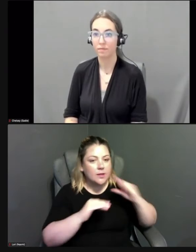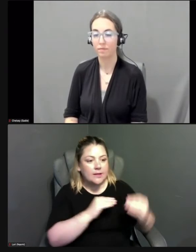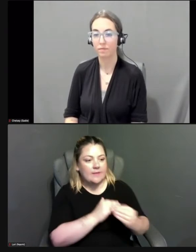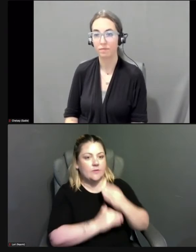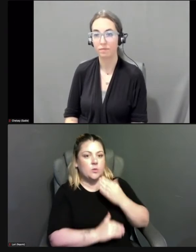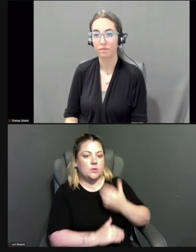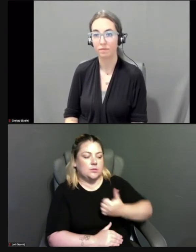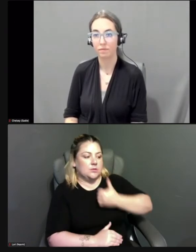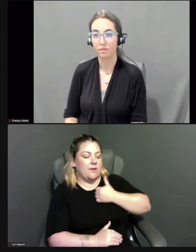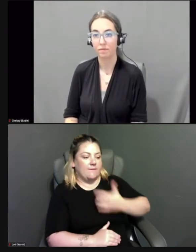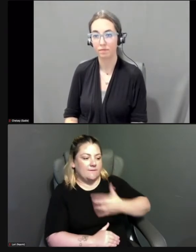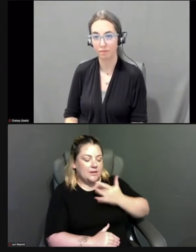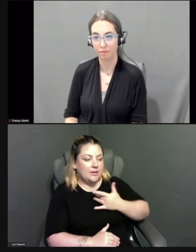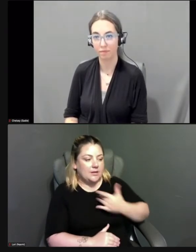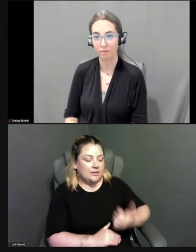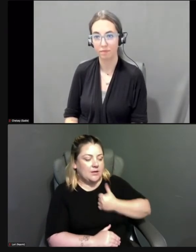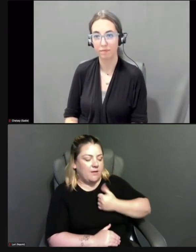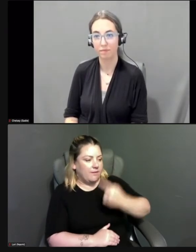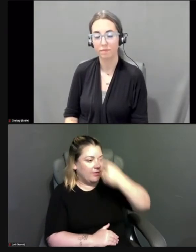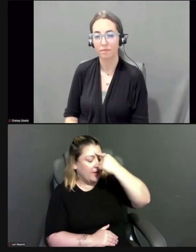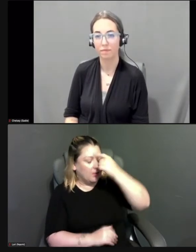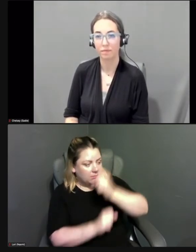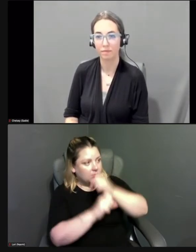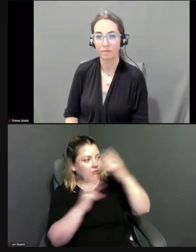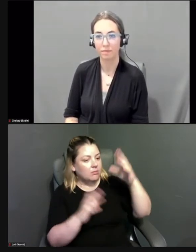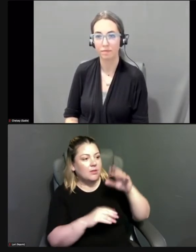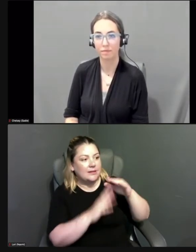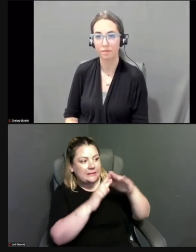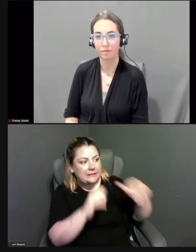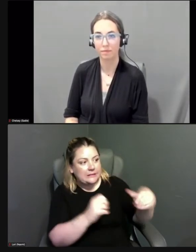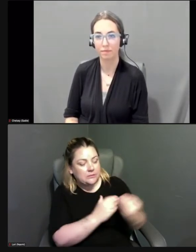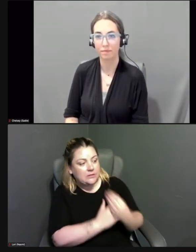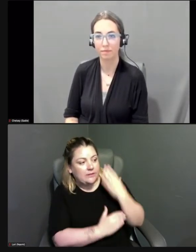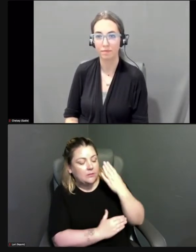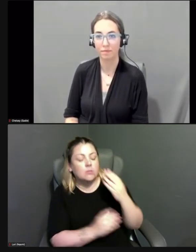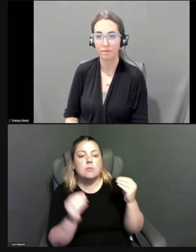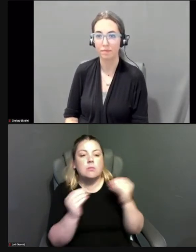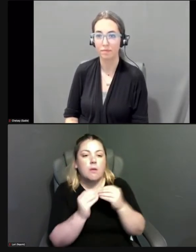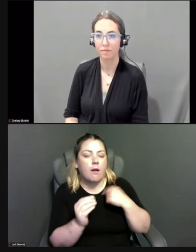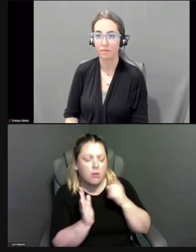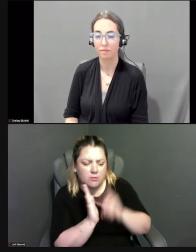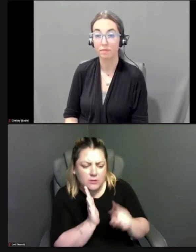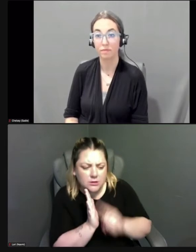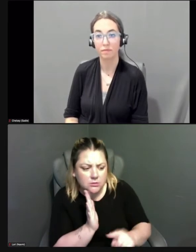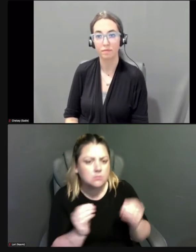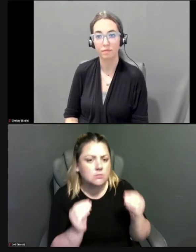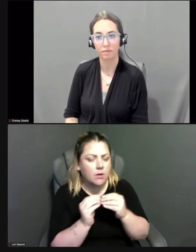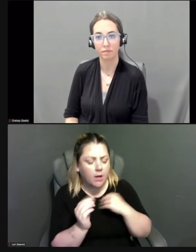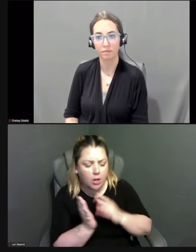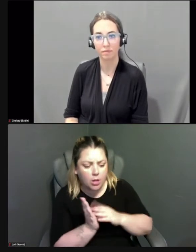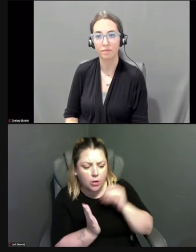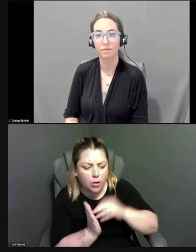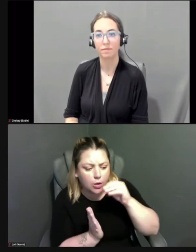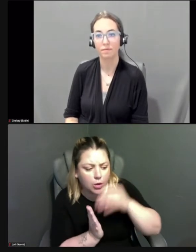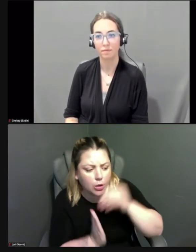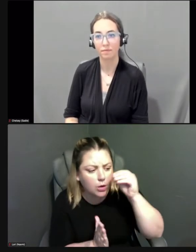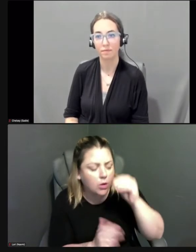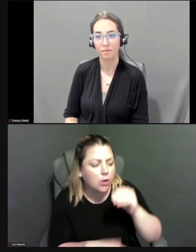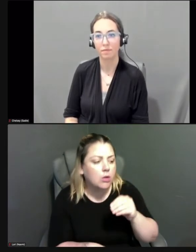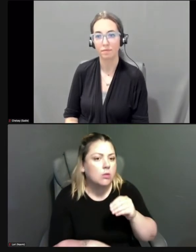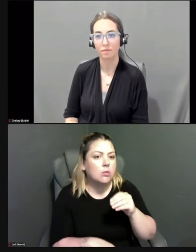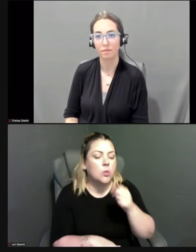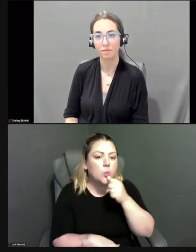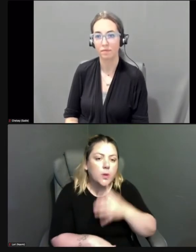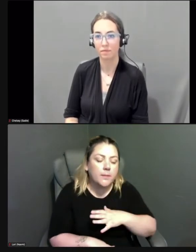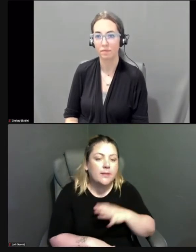feelings about ourselves and about others and all of that stuff. But the deeper I dove and like the more I started learning from fat